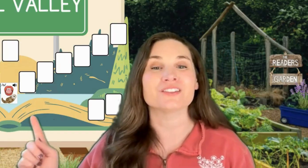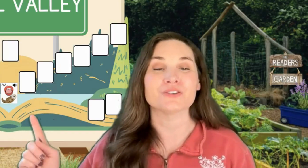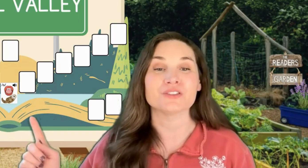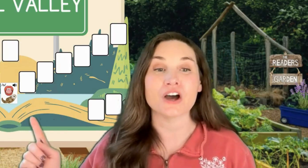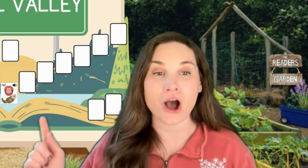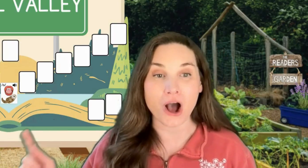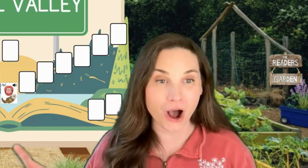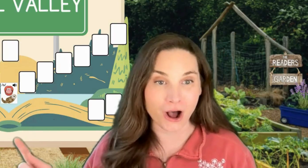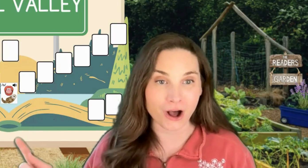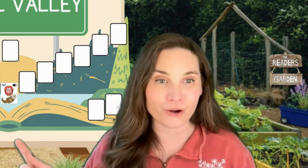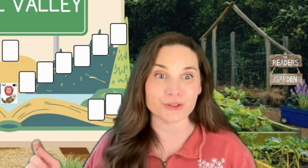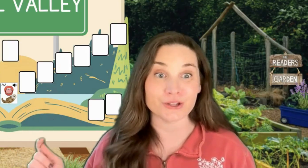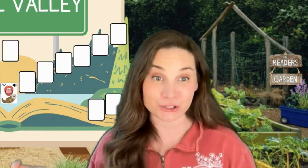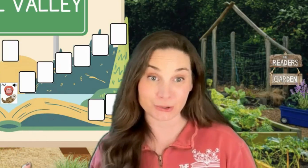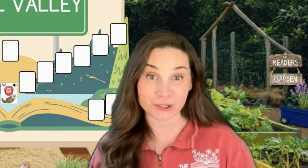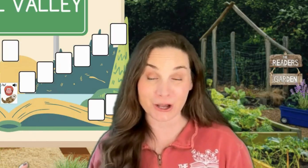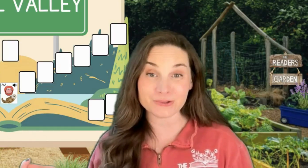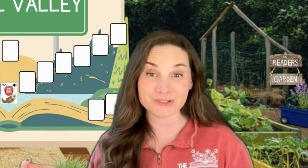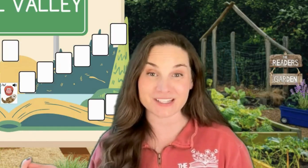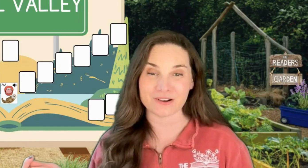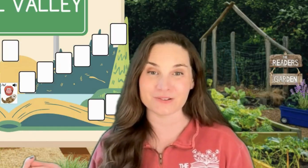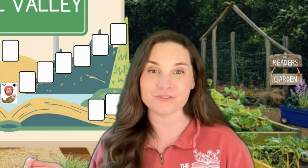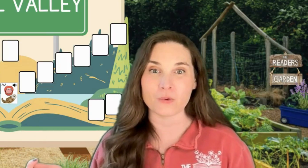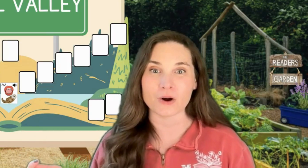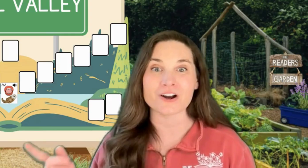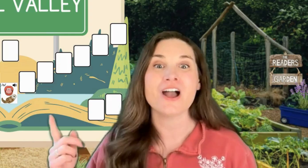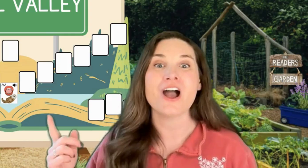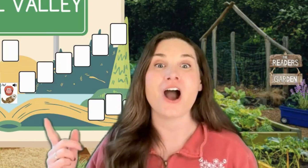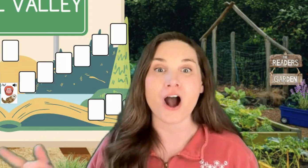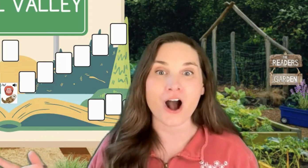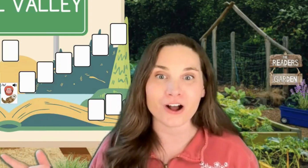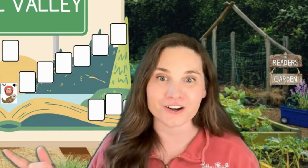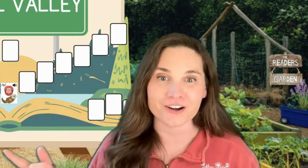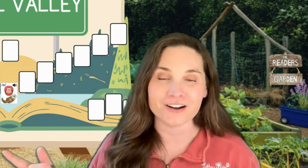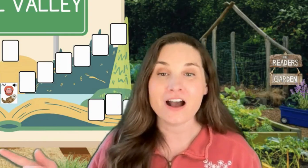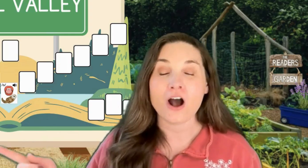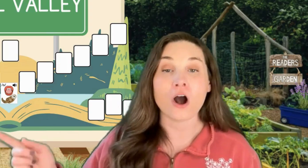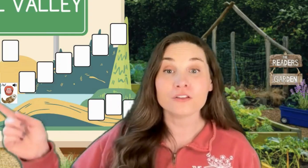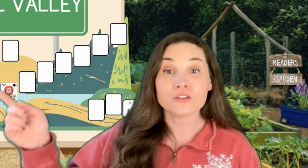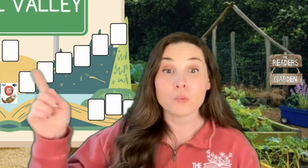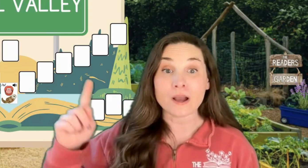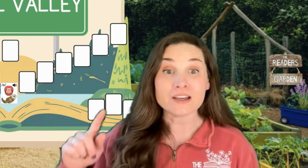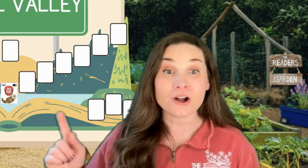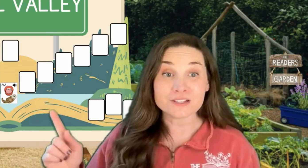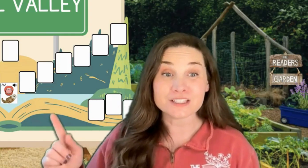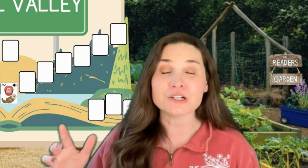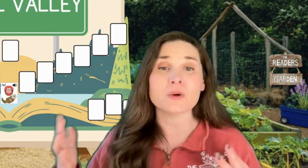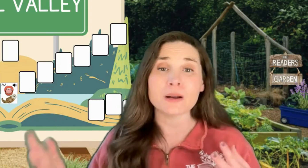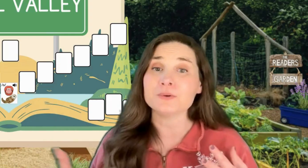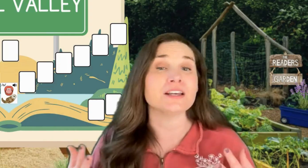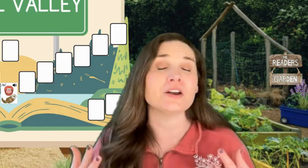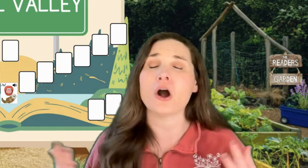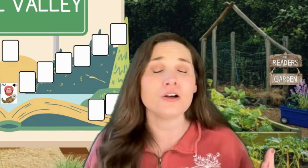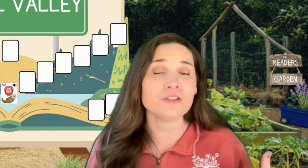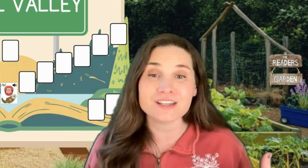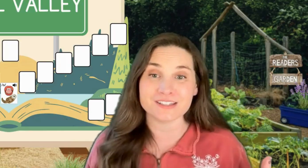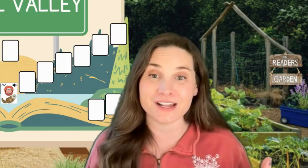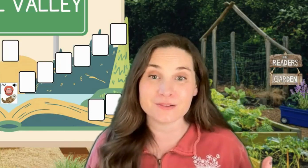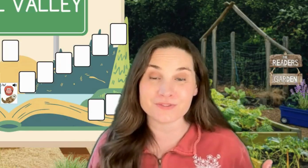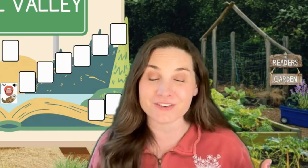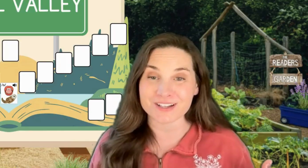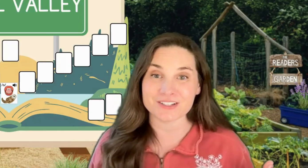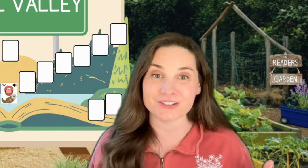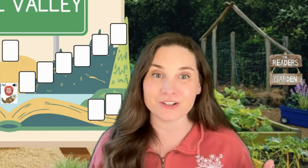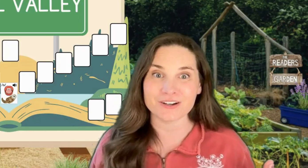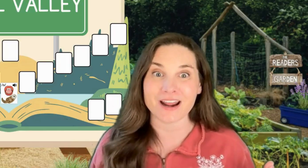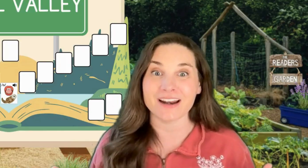we've learned the ah, or the short O sound for otter. All the white cards here represent all these